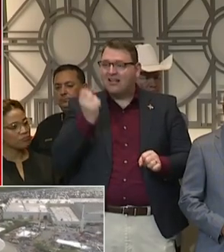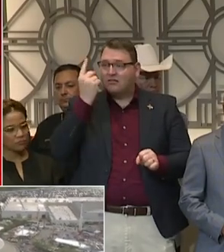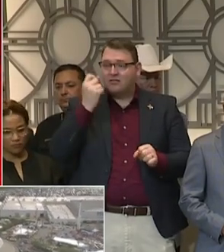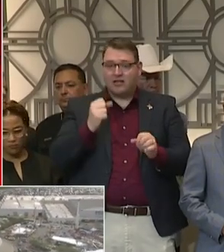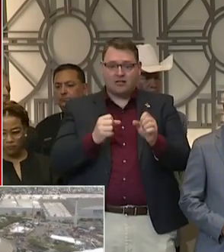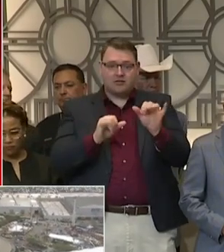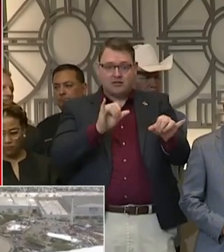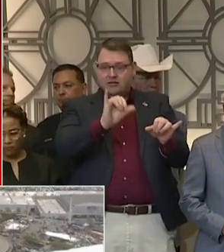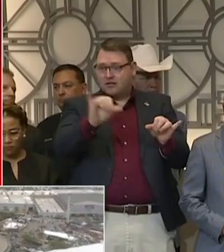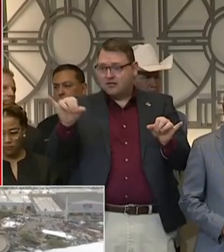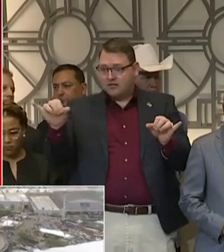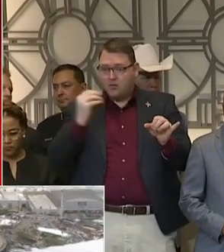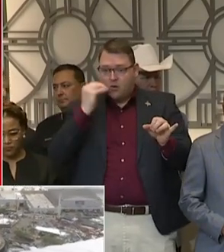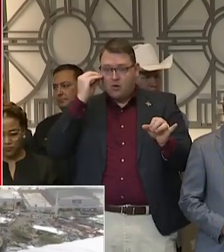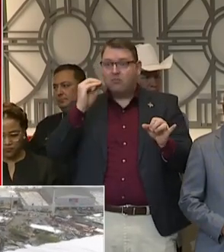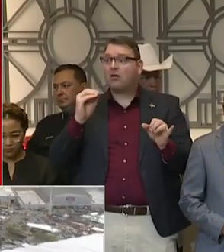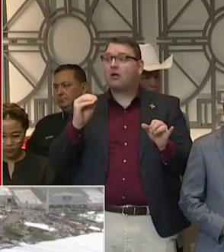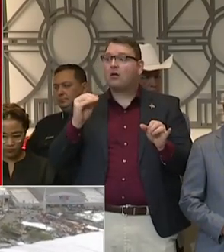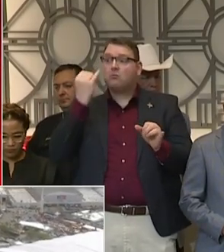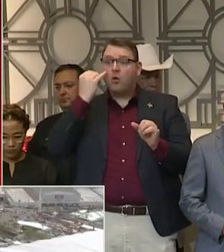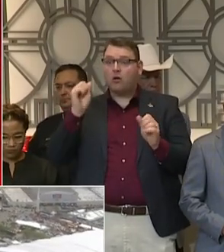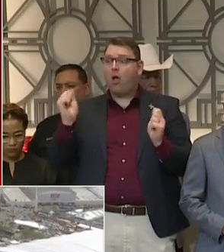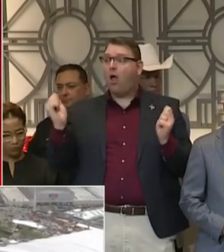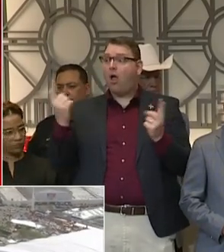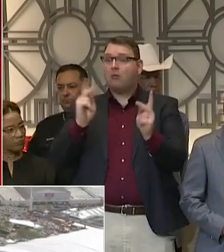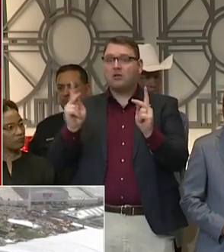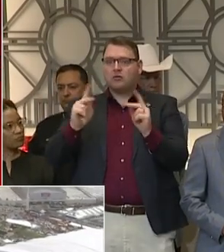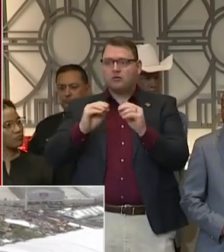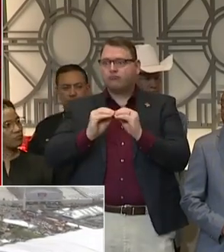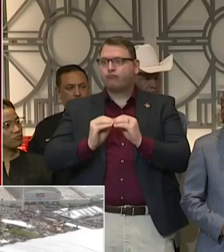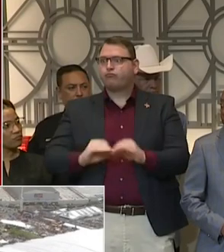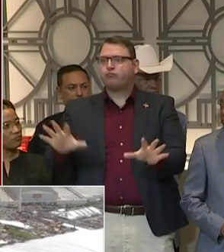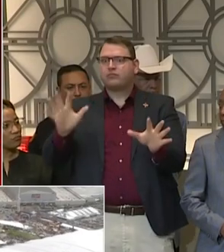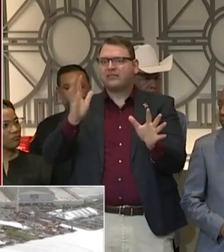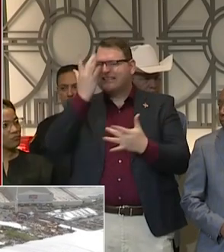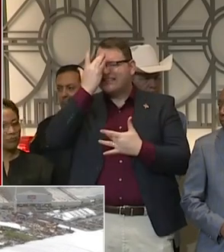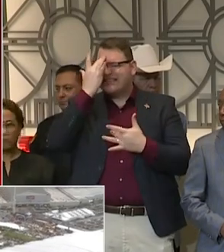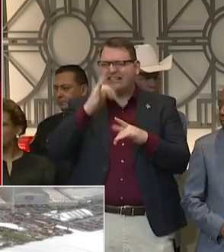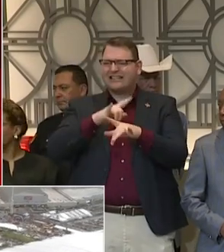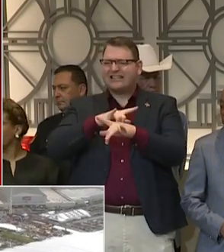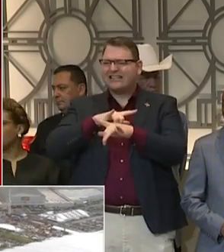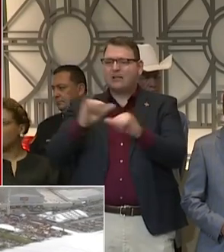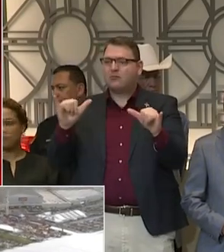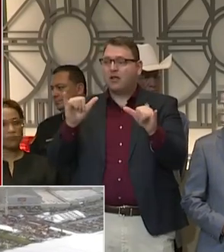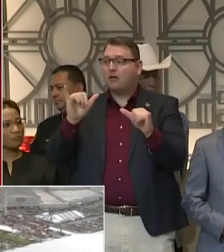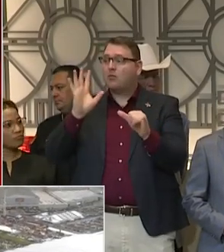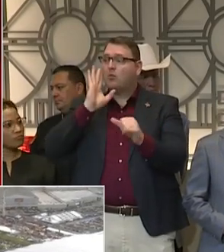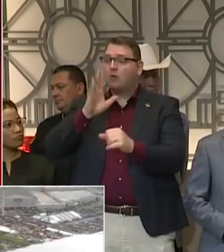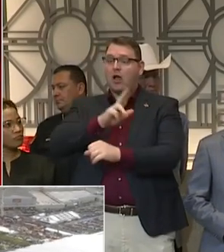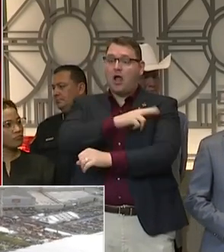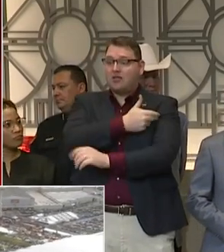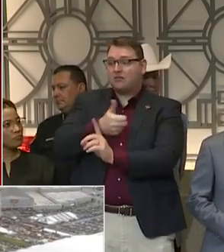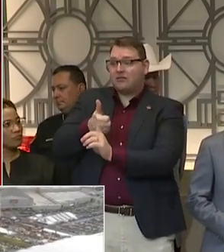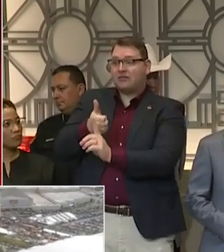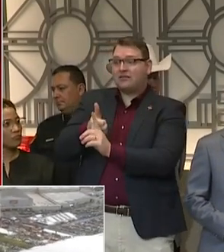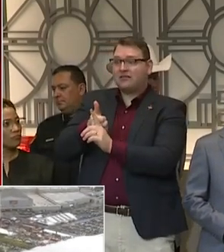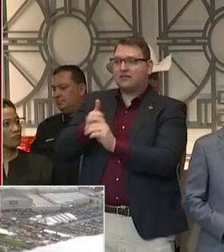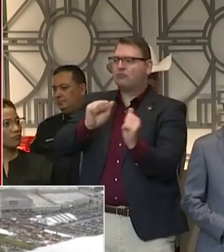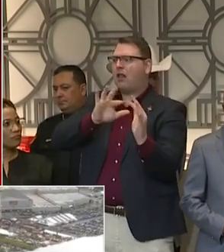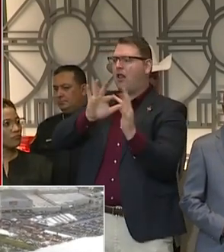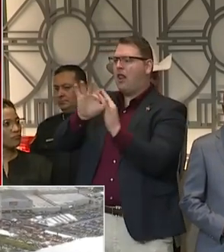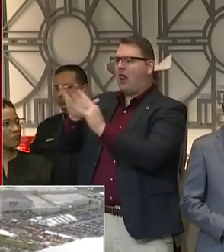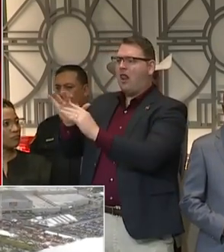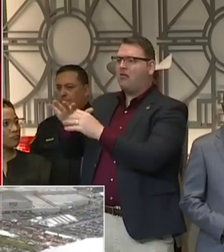we won't have a hospital bed available. And afterwards, we have a graph over here to the right, a chart that you can look at. We can talk about it later that kind of shows that in a graphic